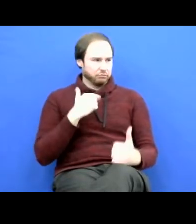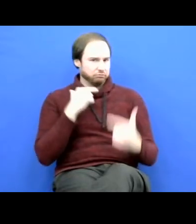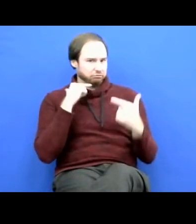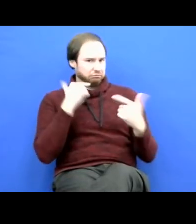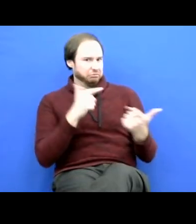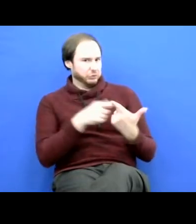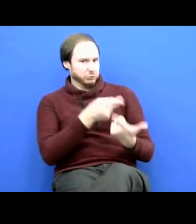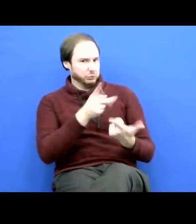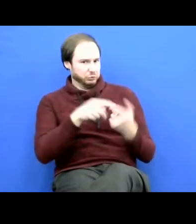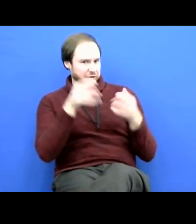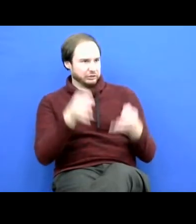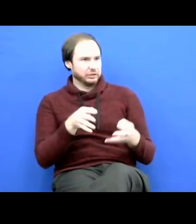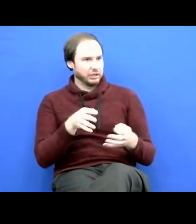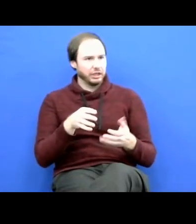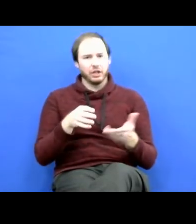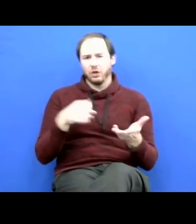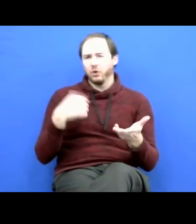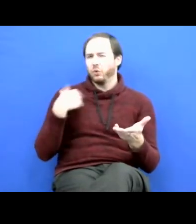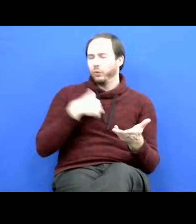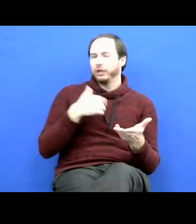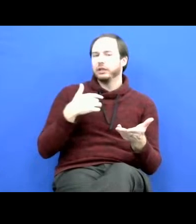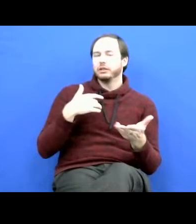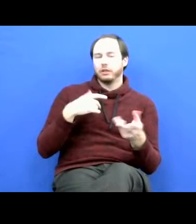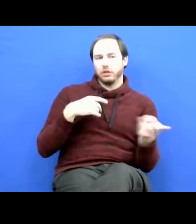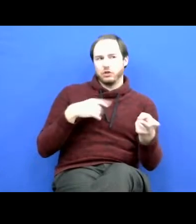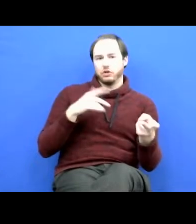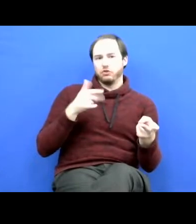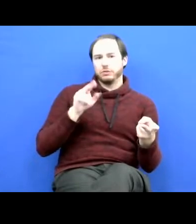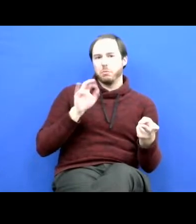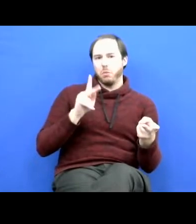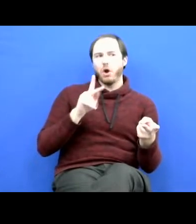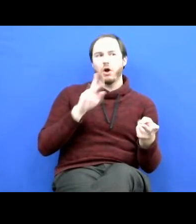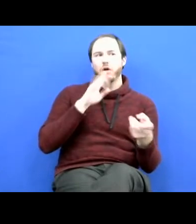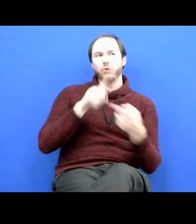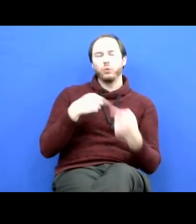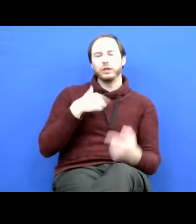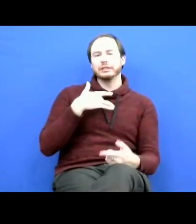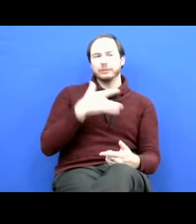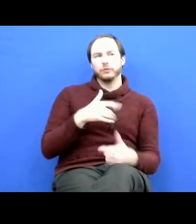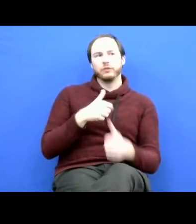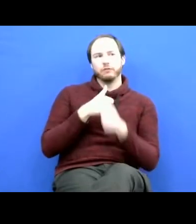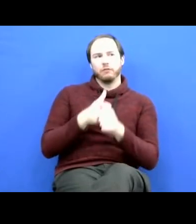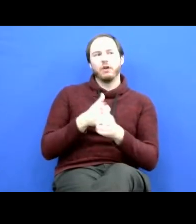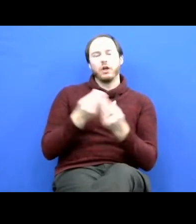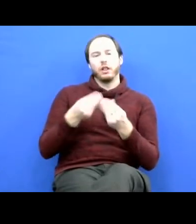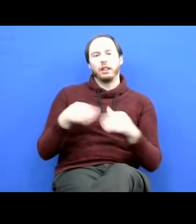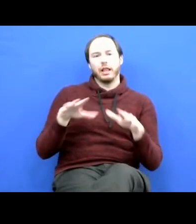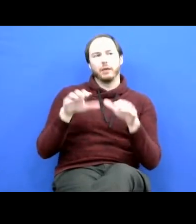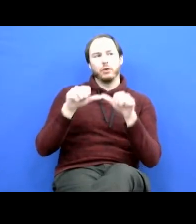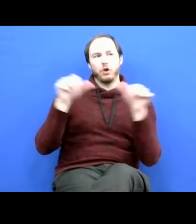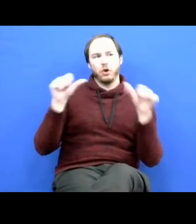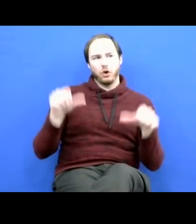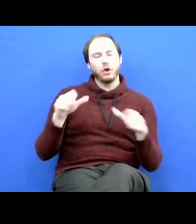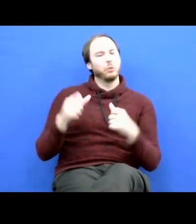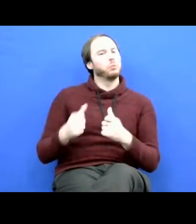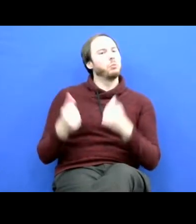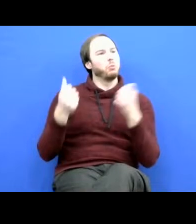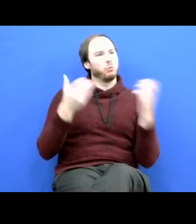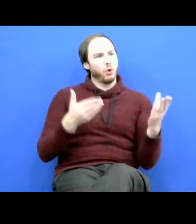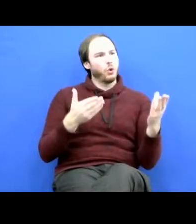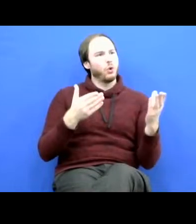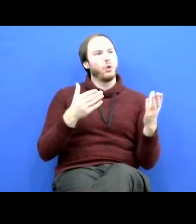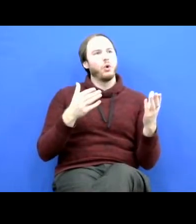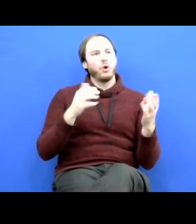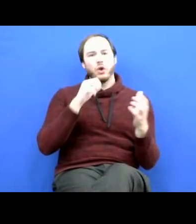that. Okay. Typically, we've been doing, working with a landscape architect. They like to propose something that's not